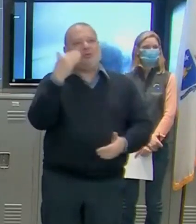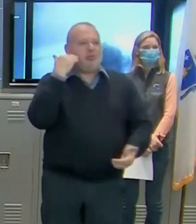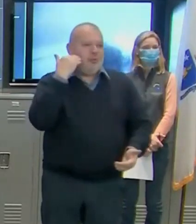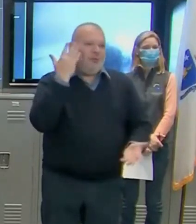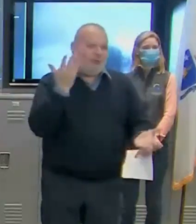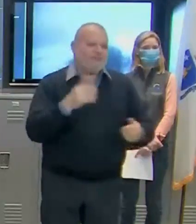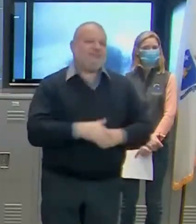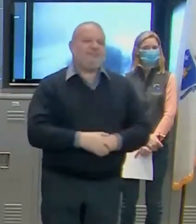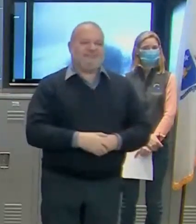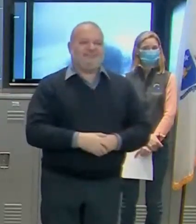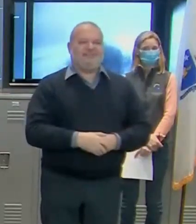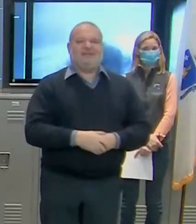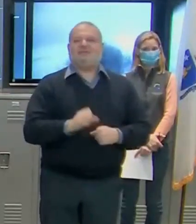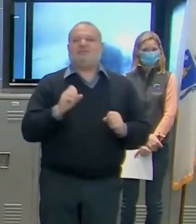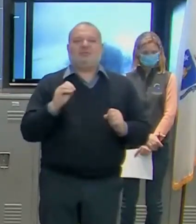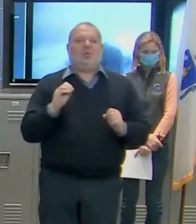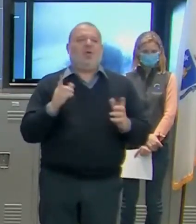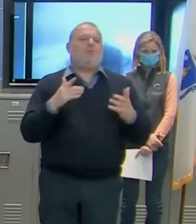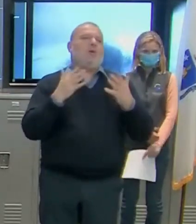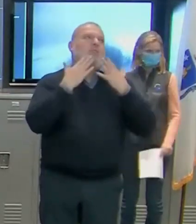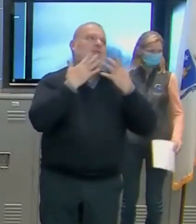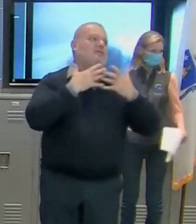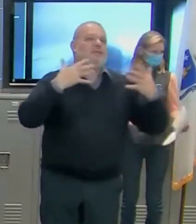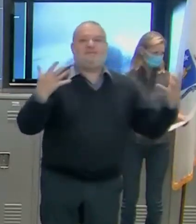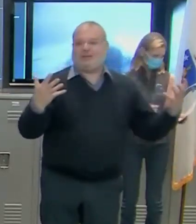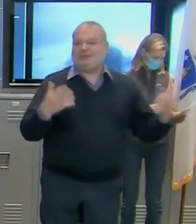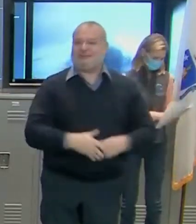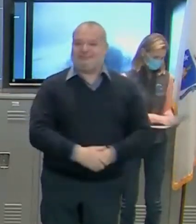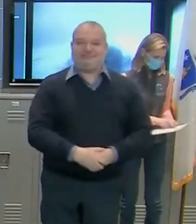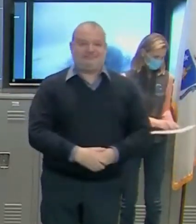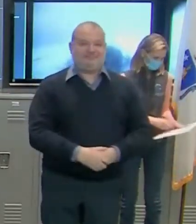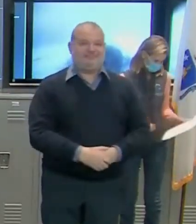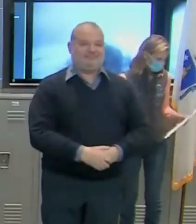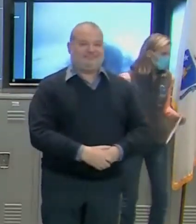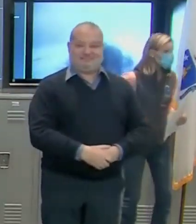than we would have been otherwise. So thank you.